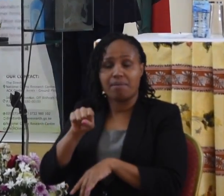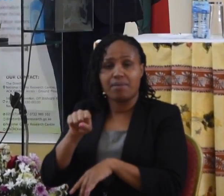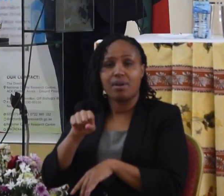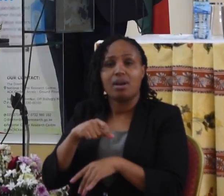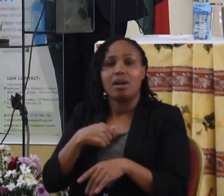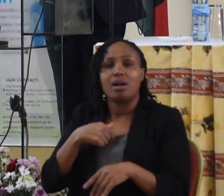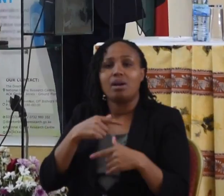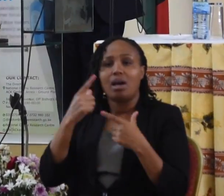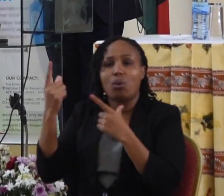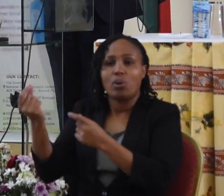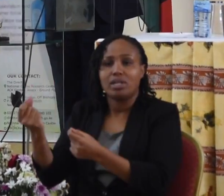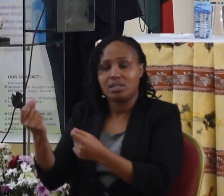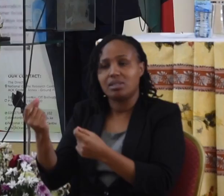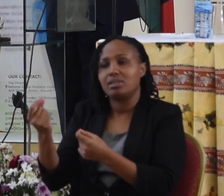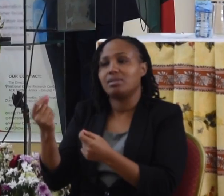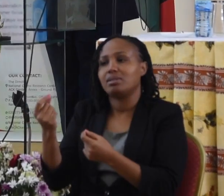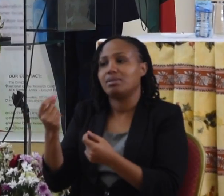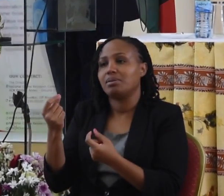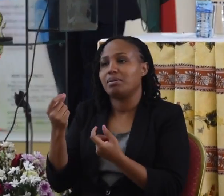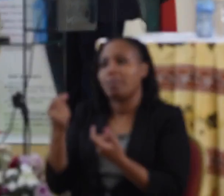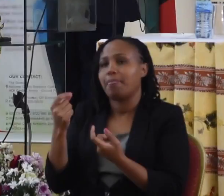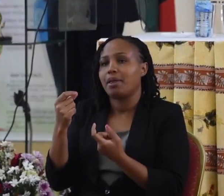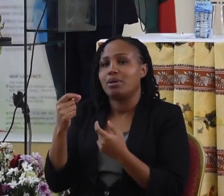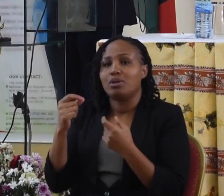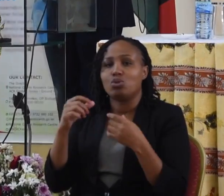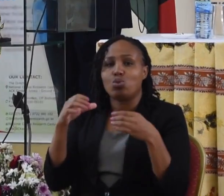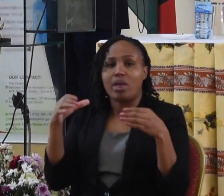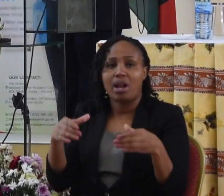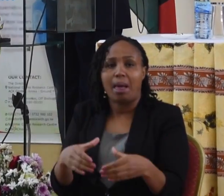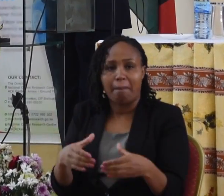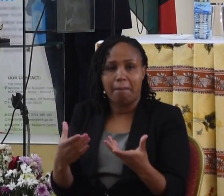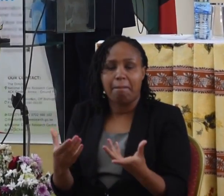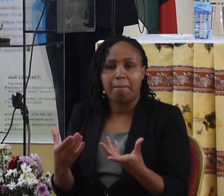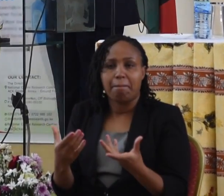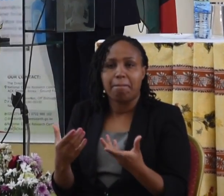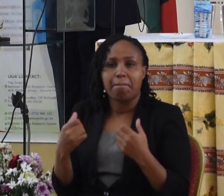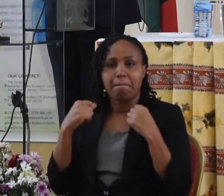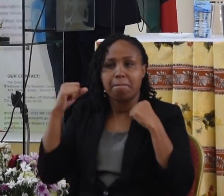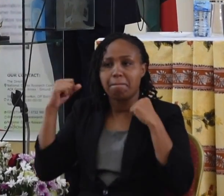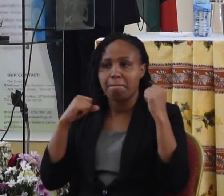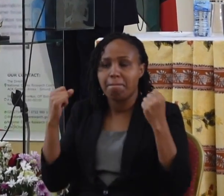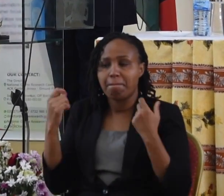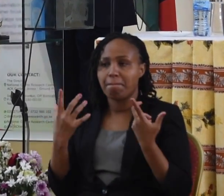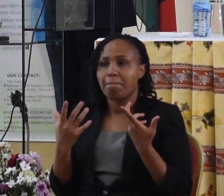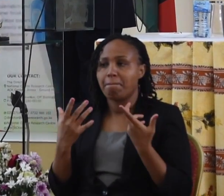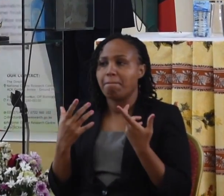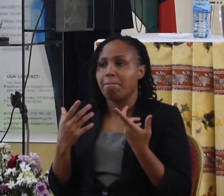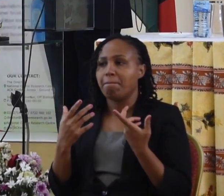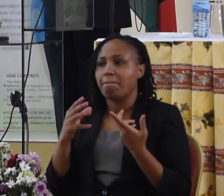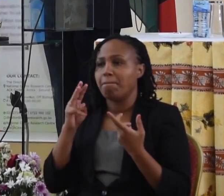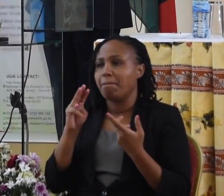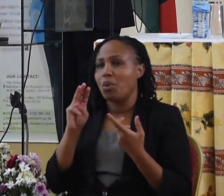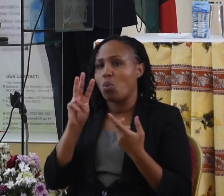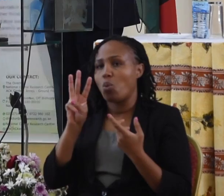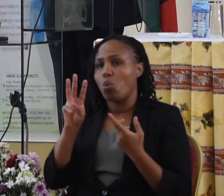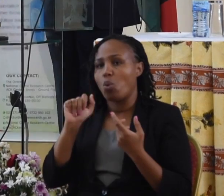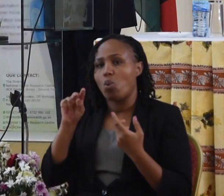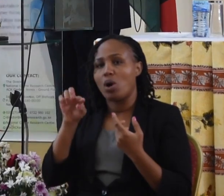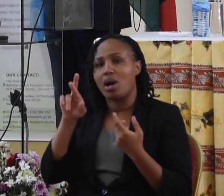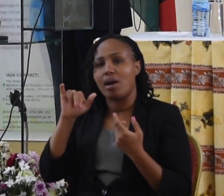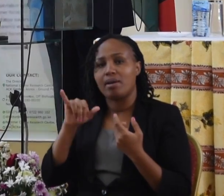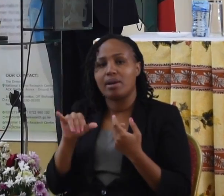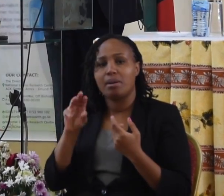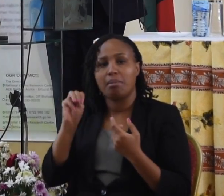go to the club. I find on Wangari Maathai Road Indian